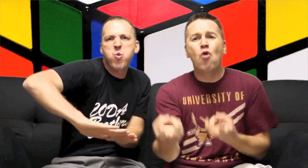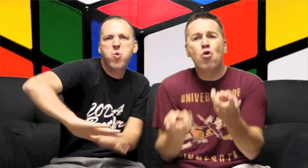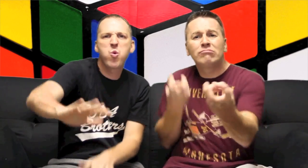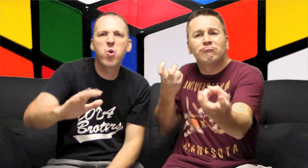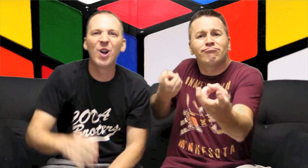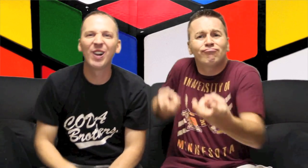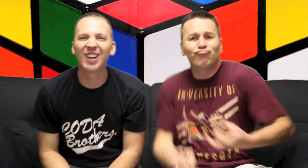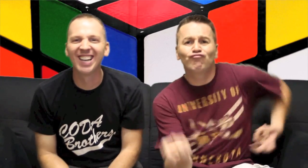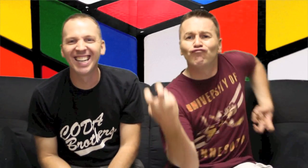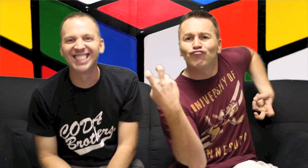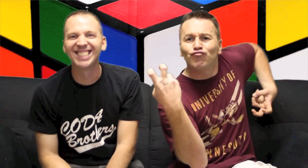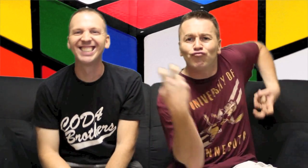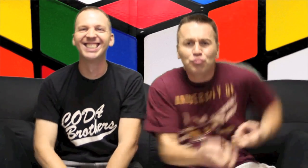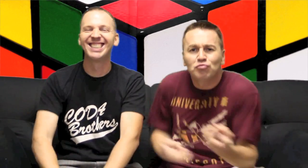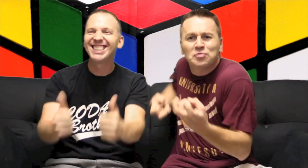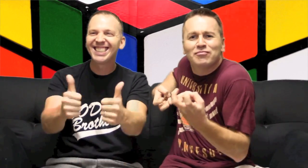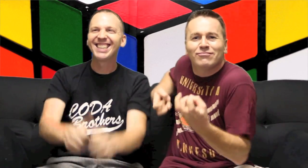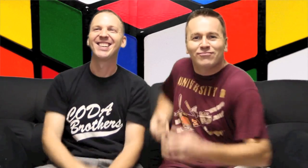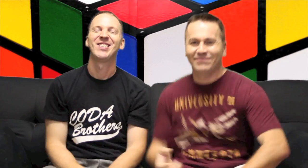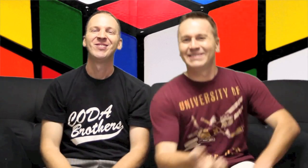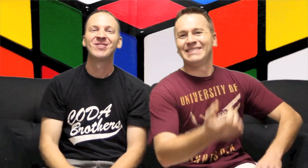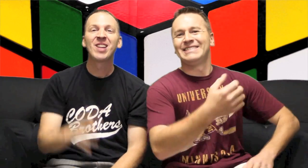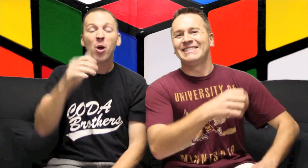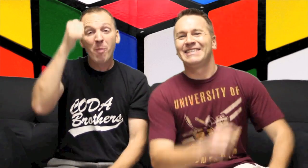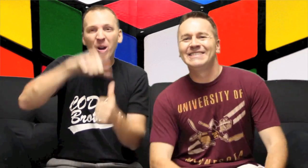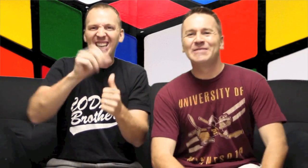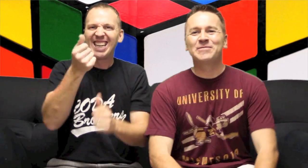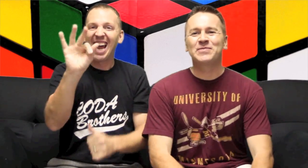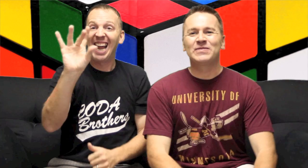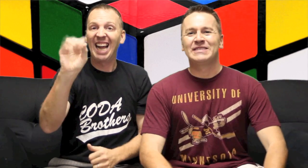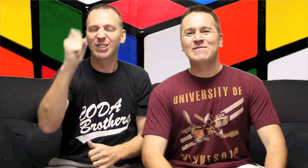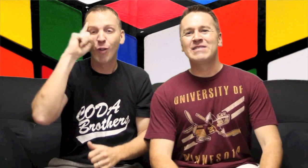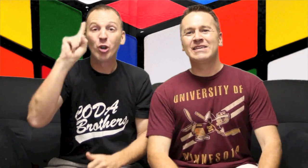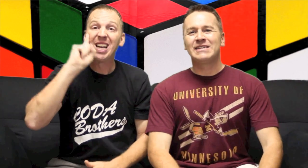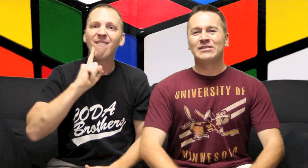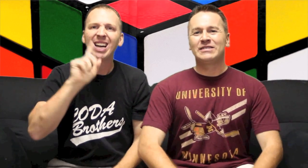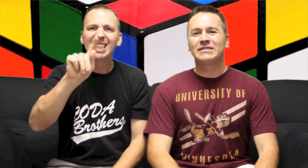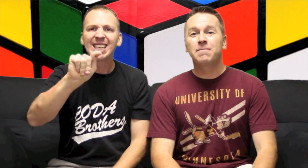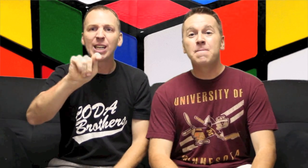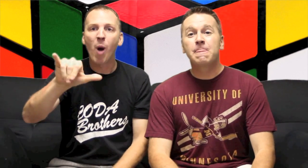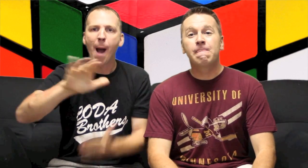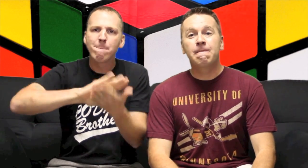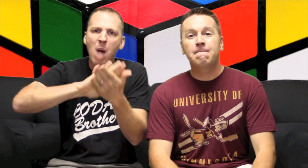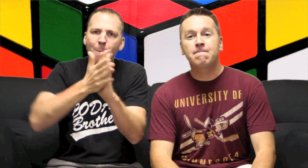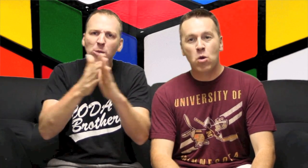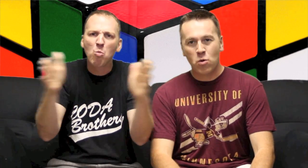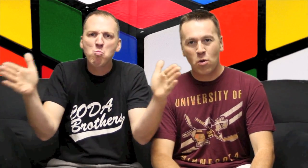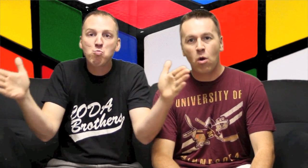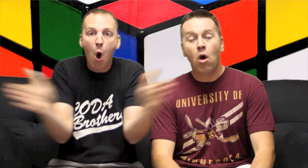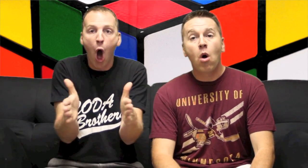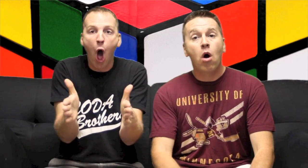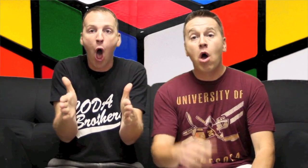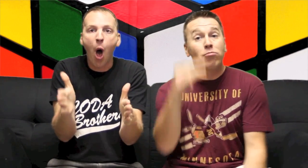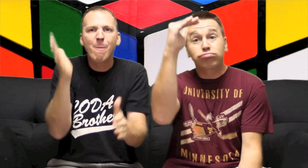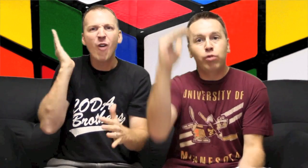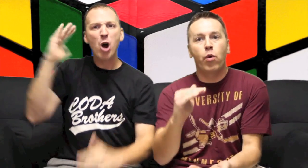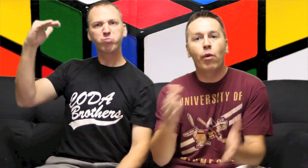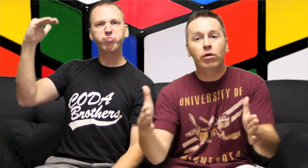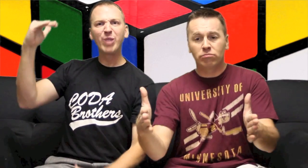I roller skated like this. Yeah, you sure did. Yeah, it's okay. Hey, do you remember 1980s for deaf people, the TTY got really small.